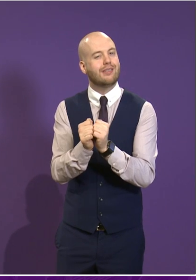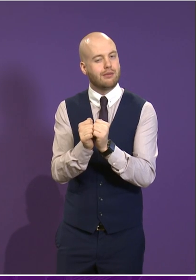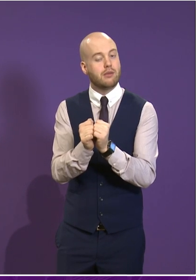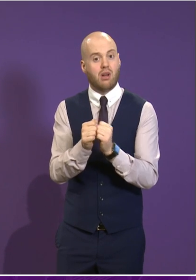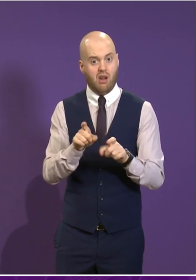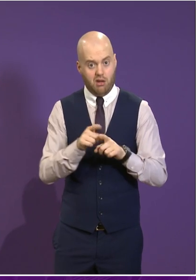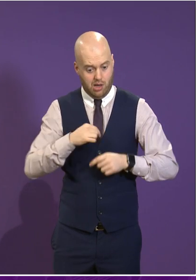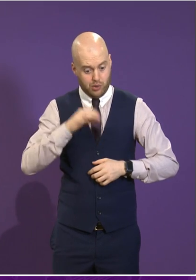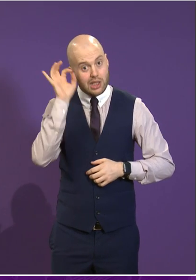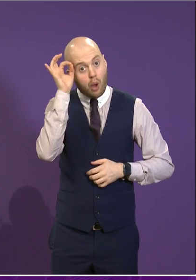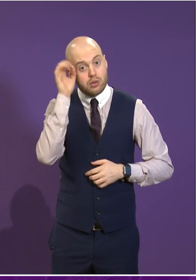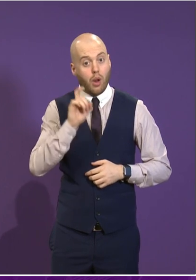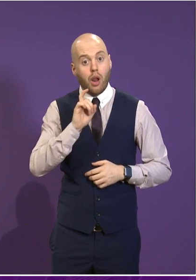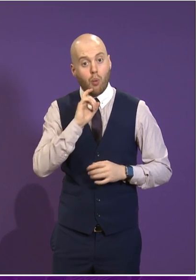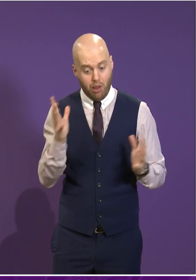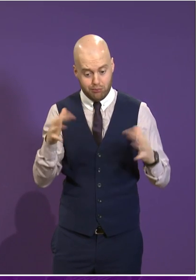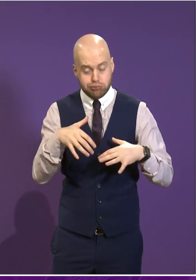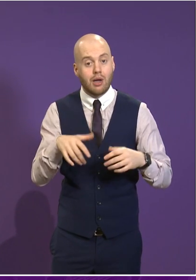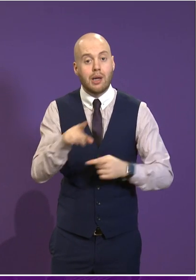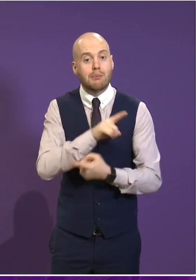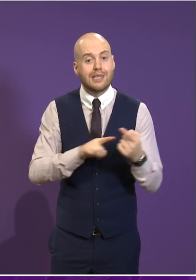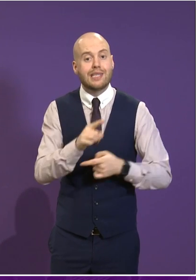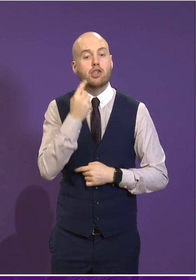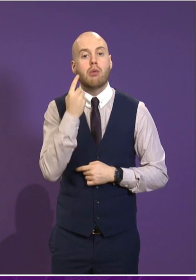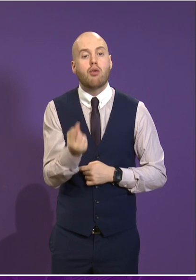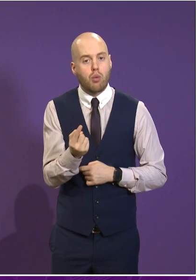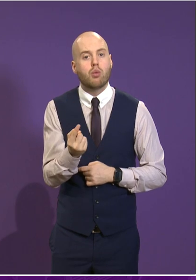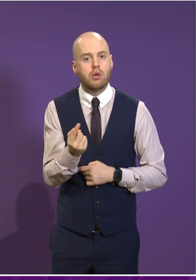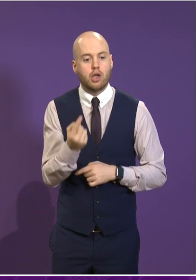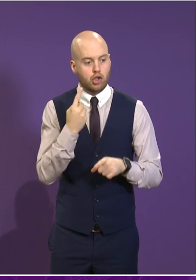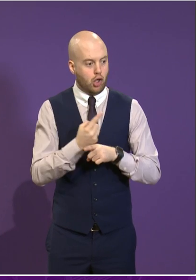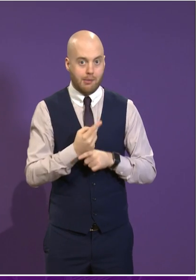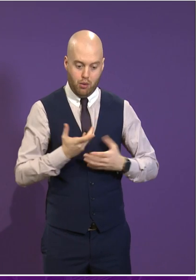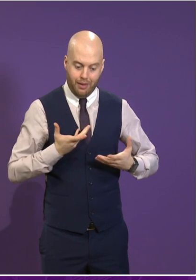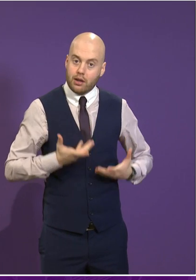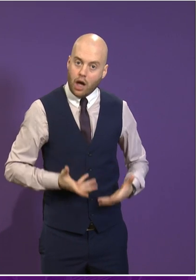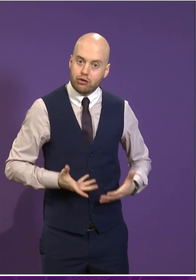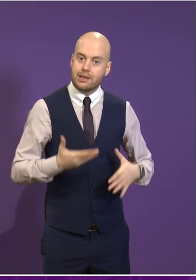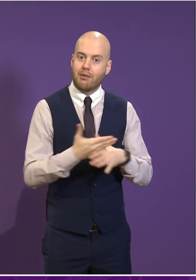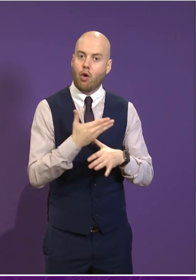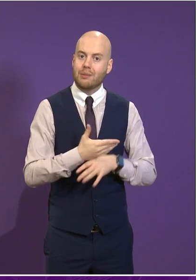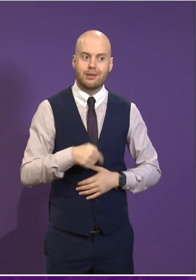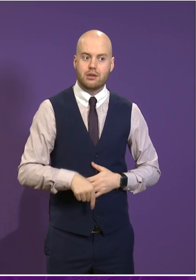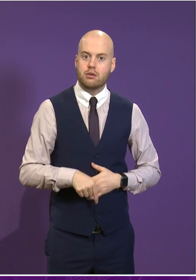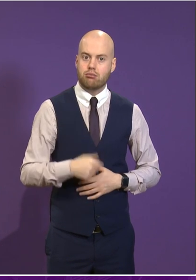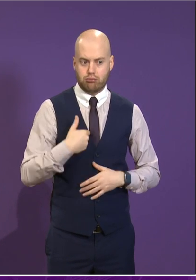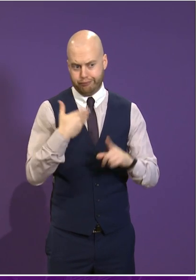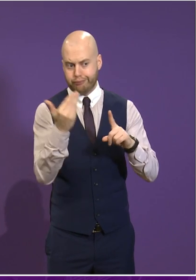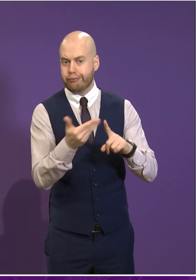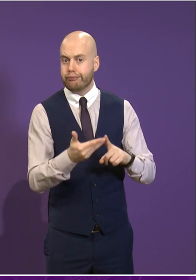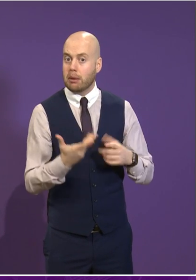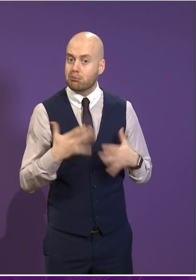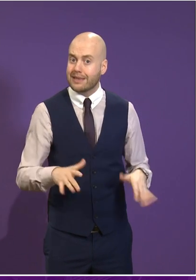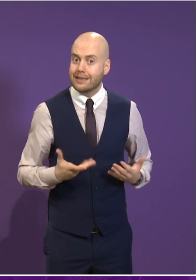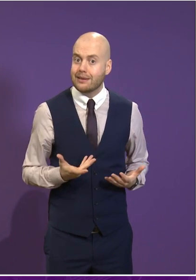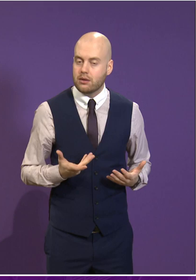tomorrow and we'll consider the evidence from the self-evaluations and the current performance as a kind of prior decision-making process